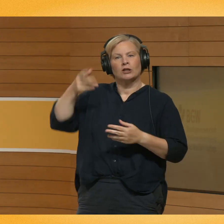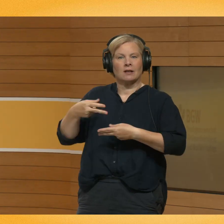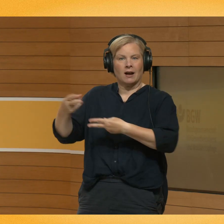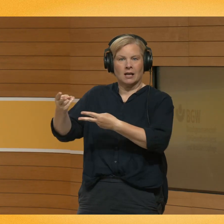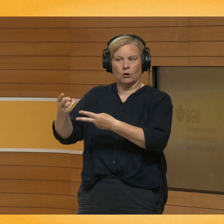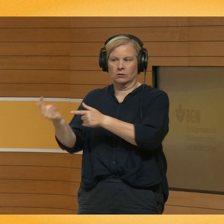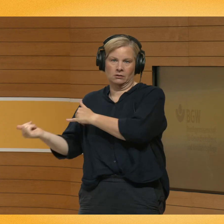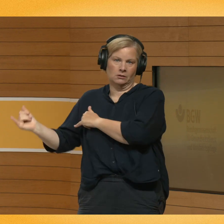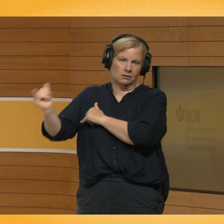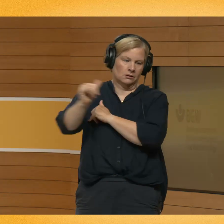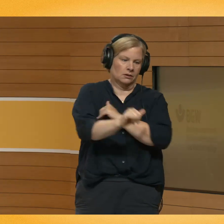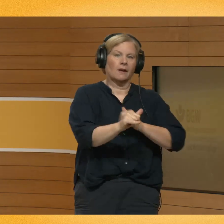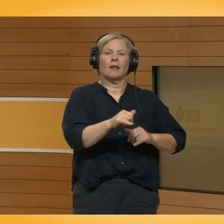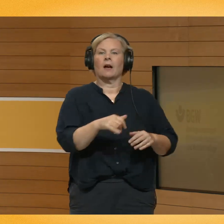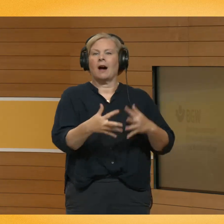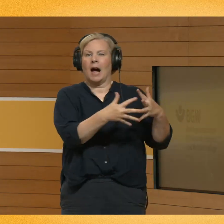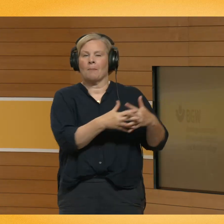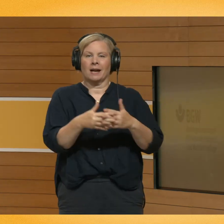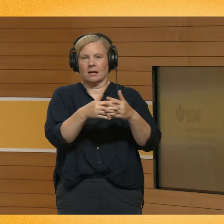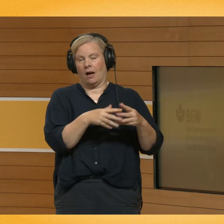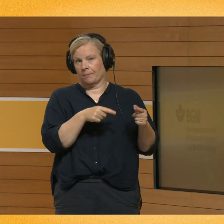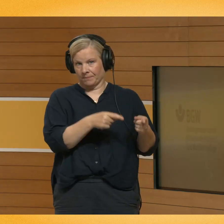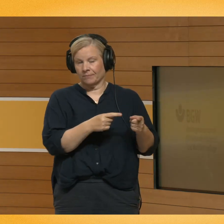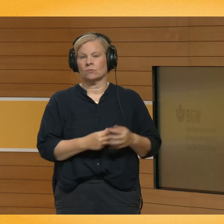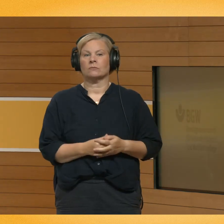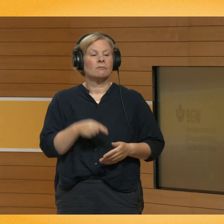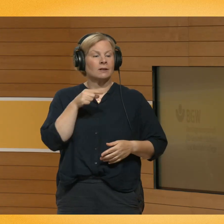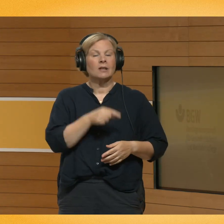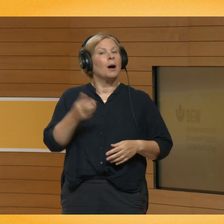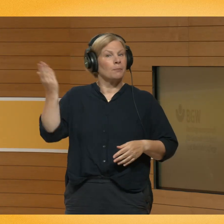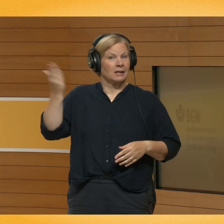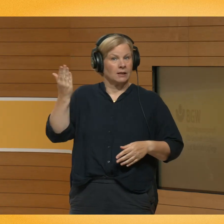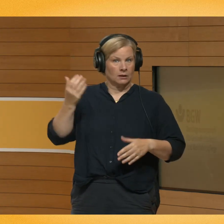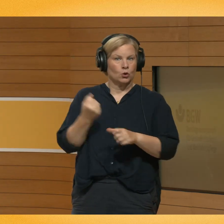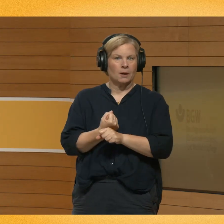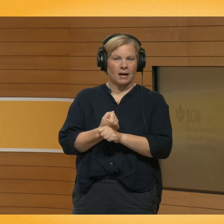talk on the ANCC Pathway to Excellence programme.